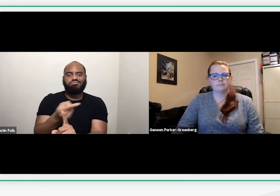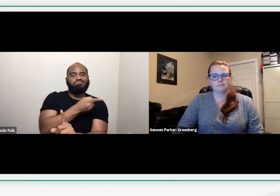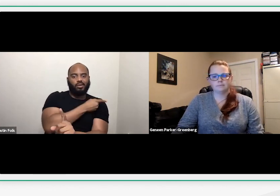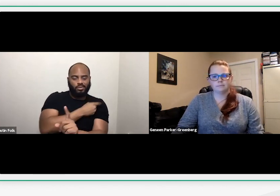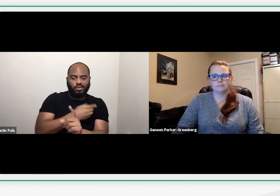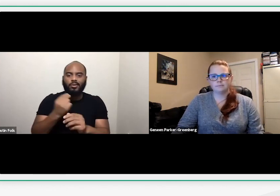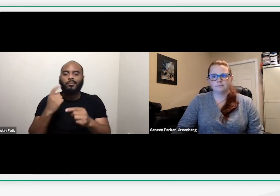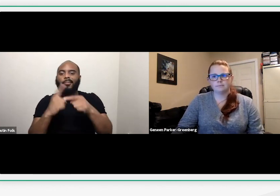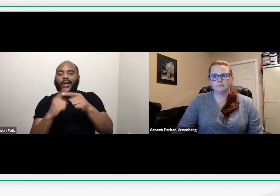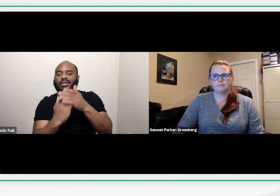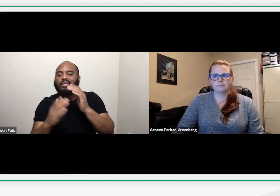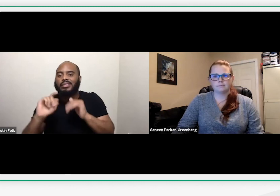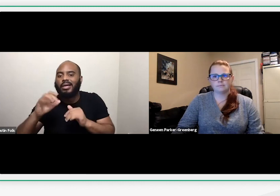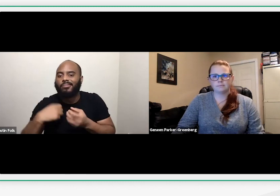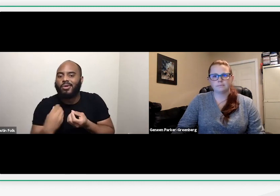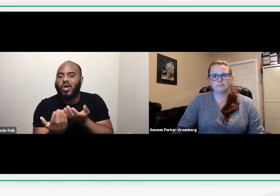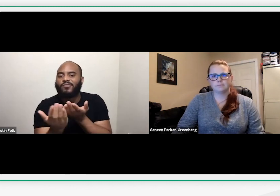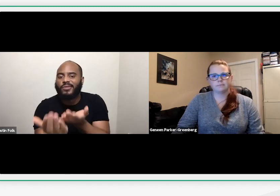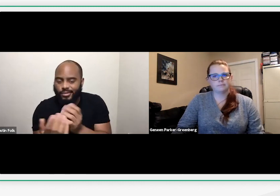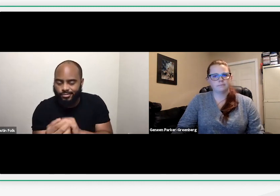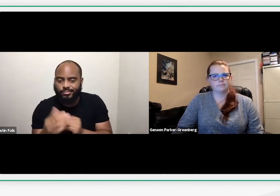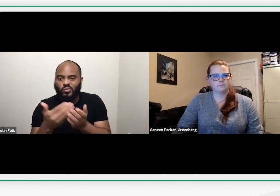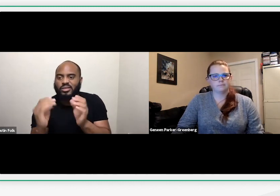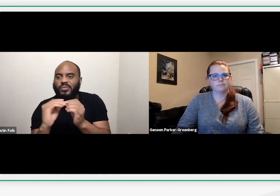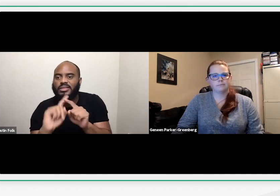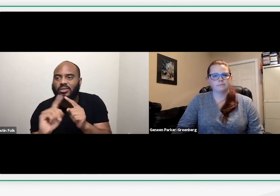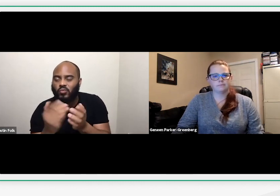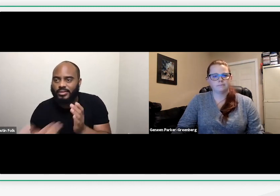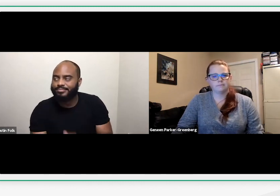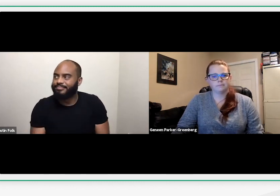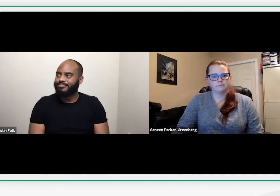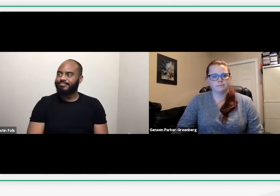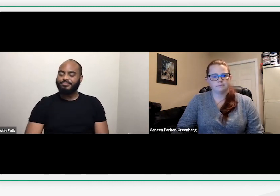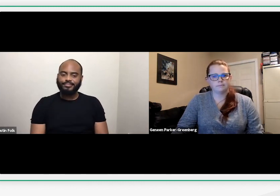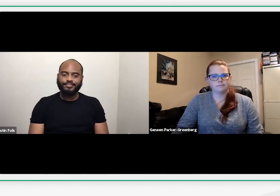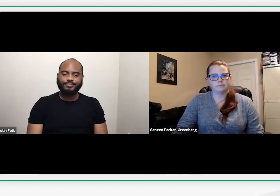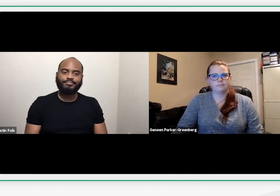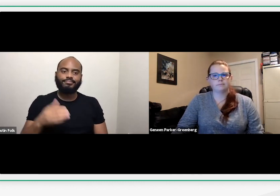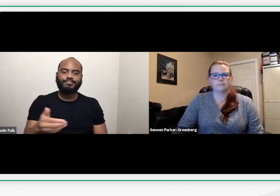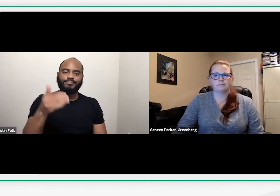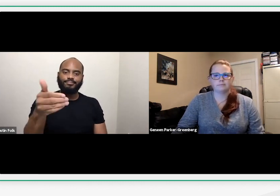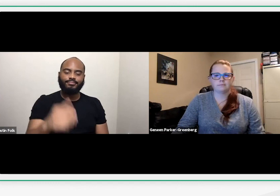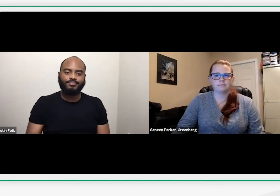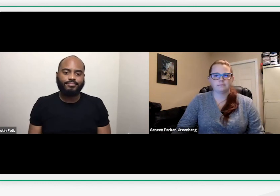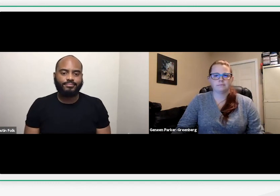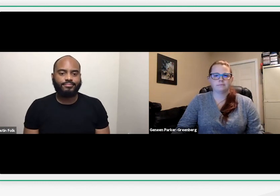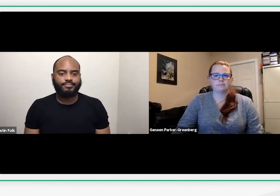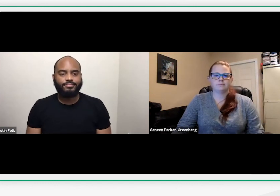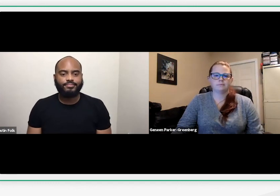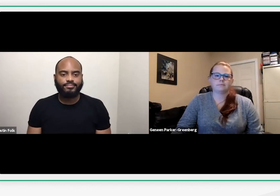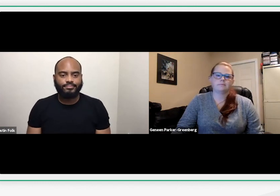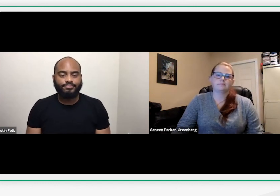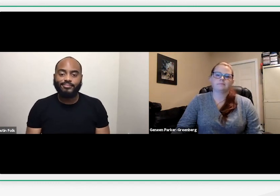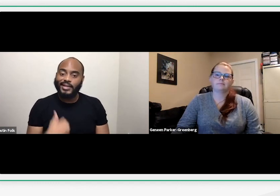on moving forward. We will be reviewing the prior webinars and we will also be adding some